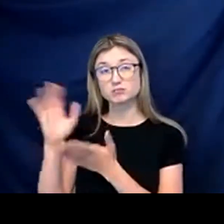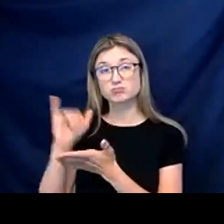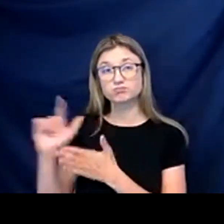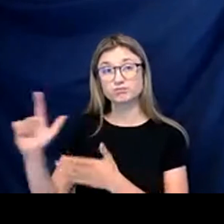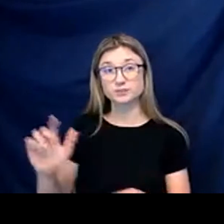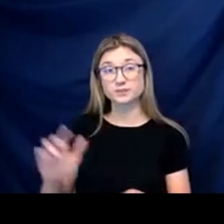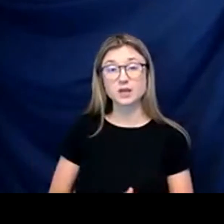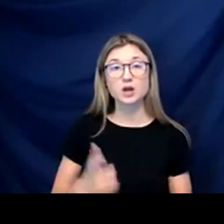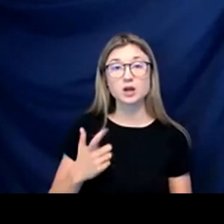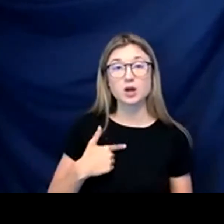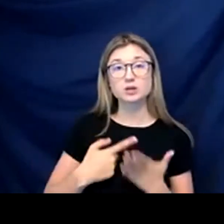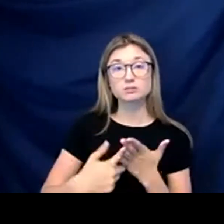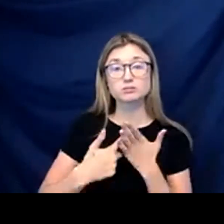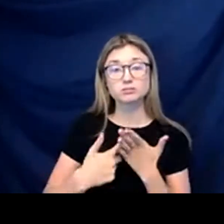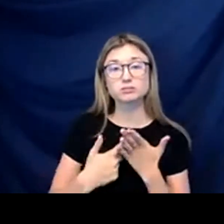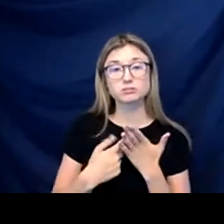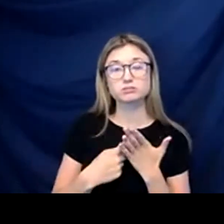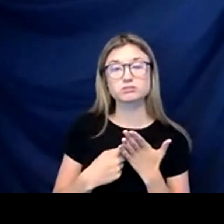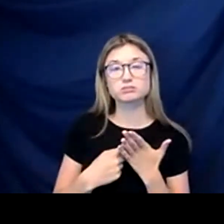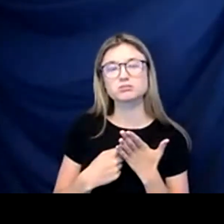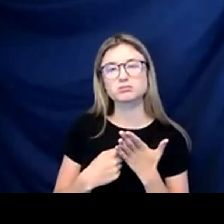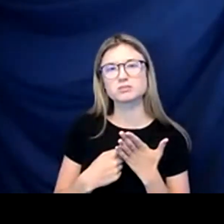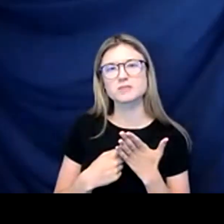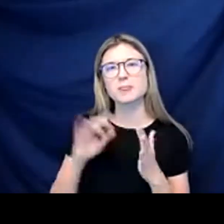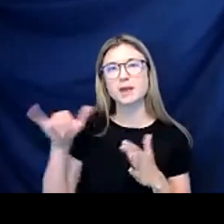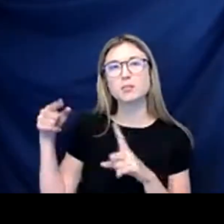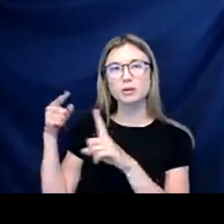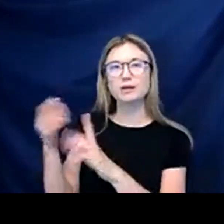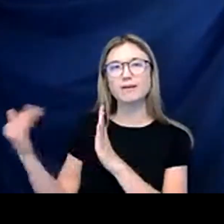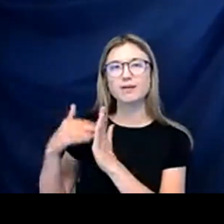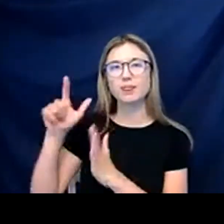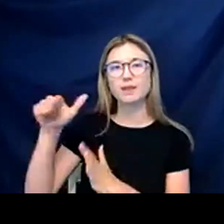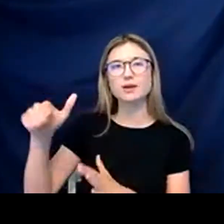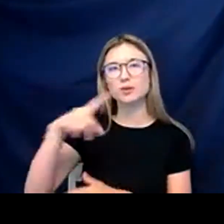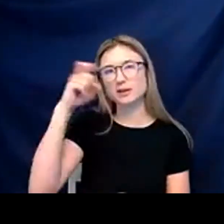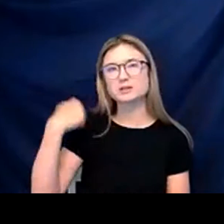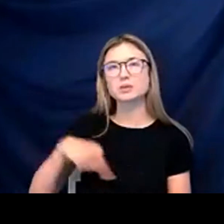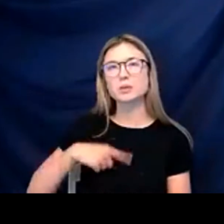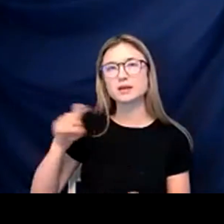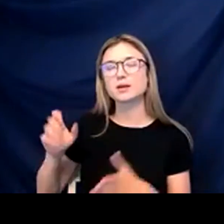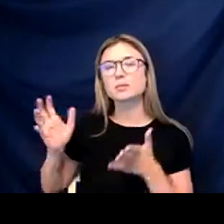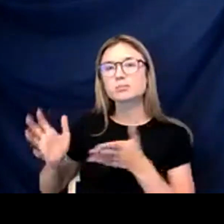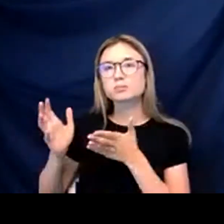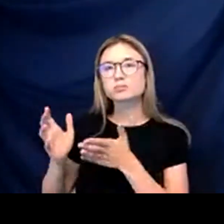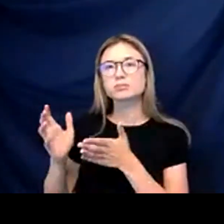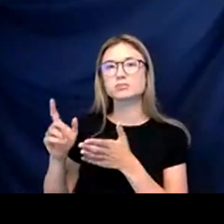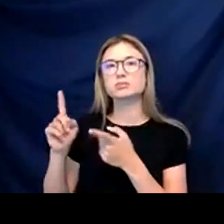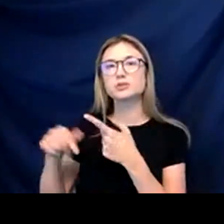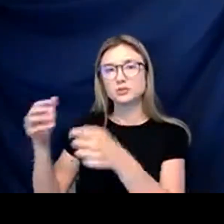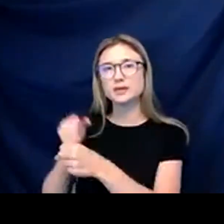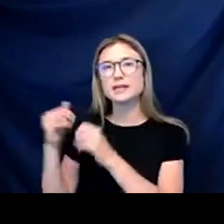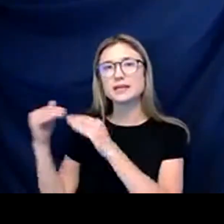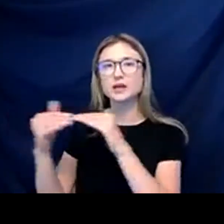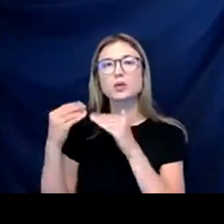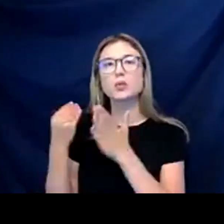And I'll get back to that point in a minute because we really need to keep pushing to get equitable funding across